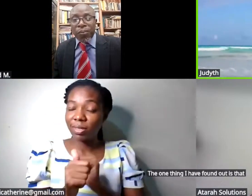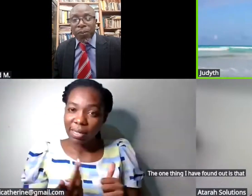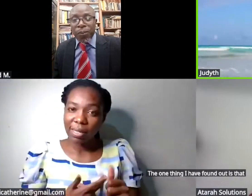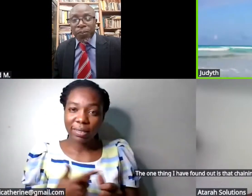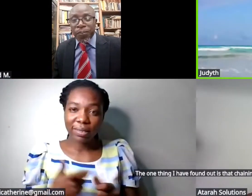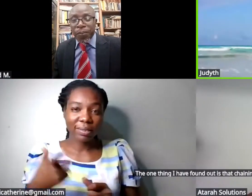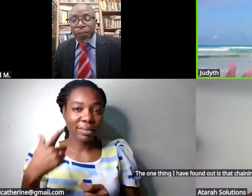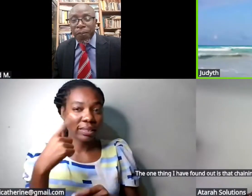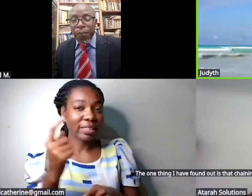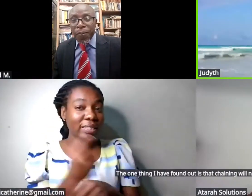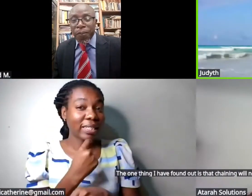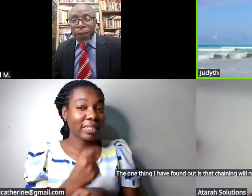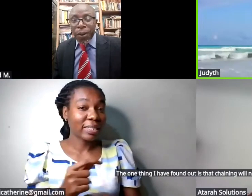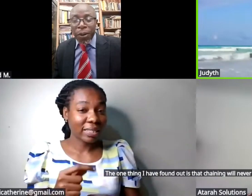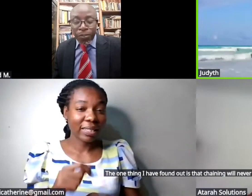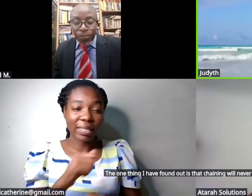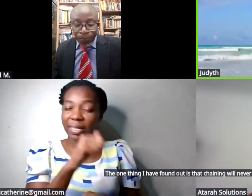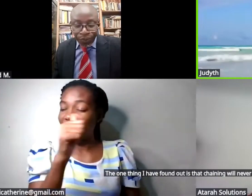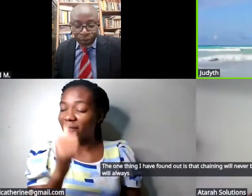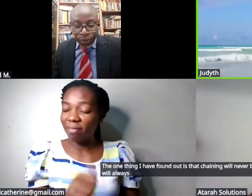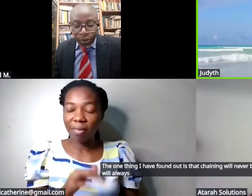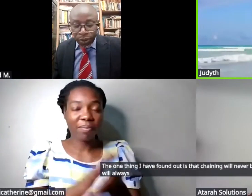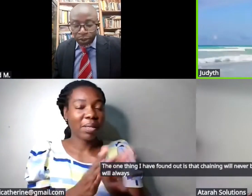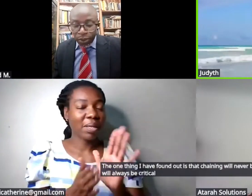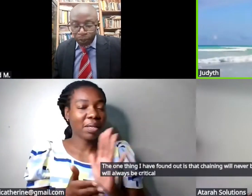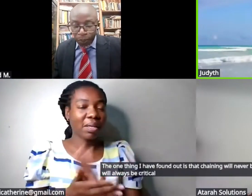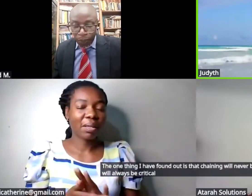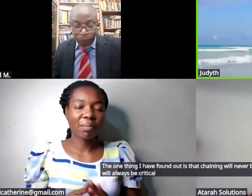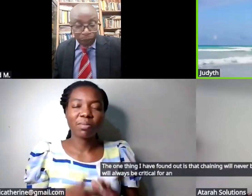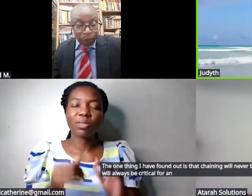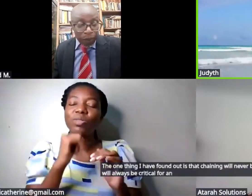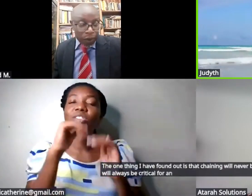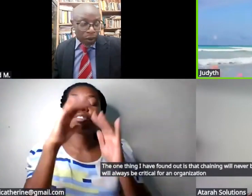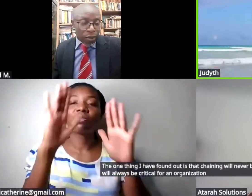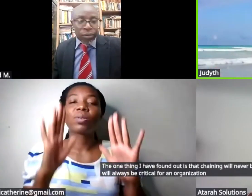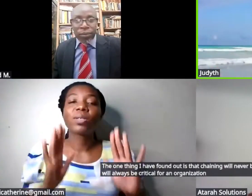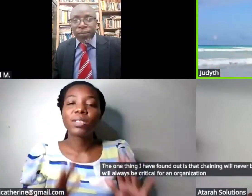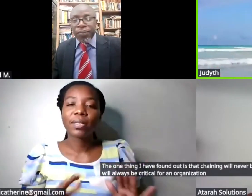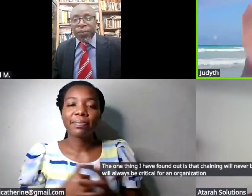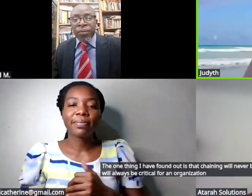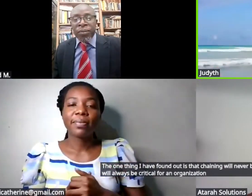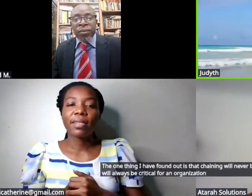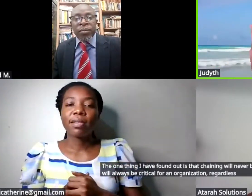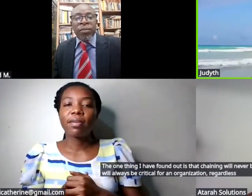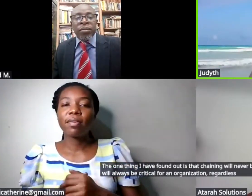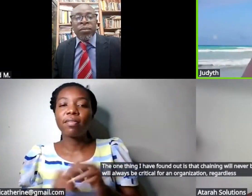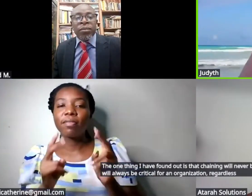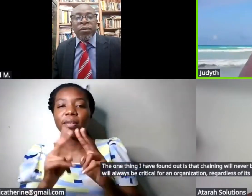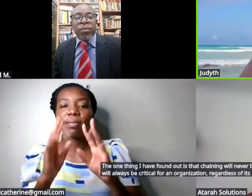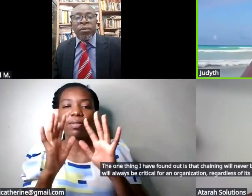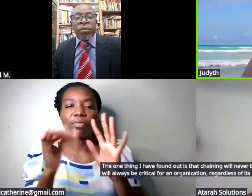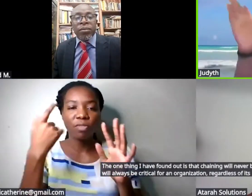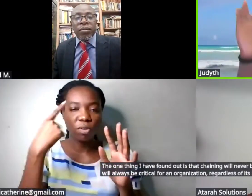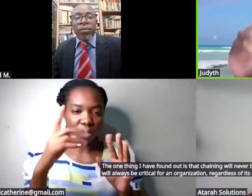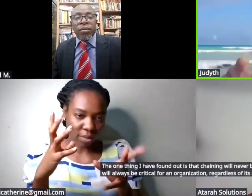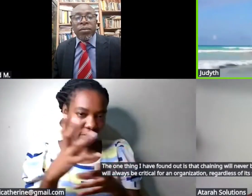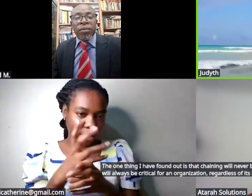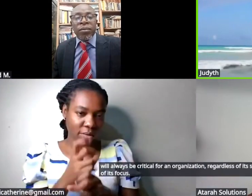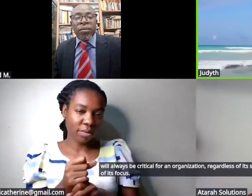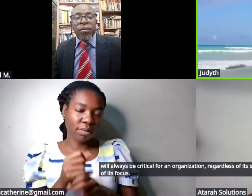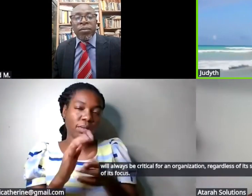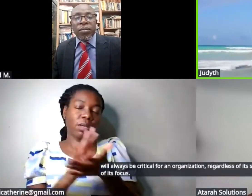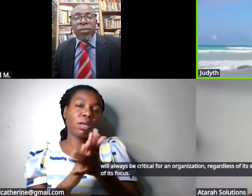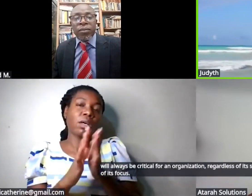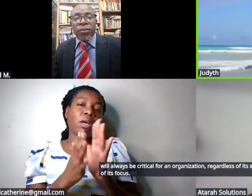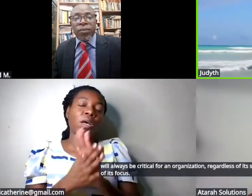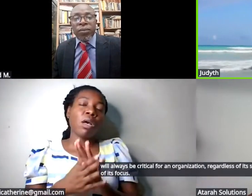be irrelevant. It will always be critical for an organization, regardless of its size, regardless of its focus. I